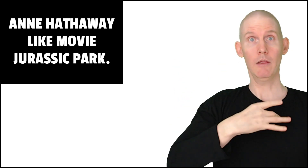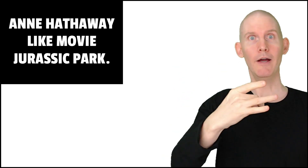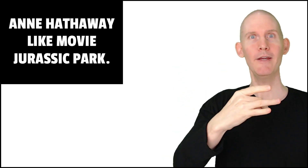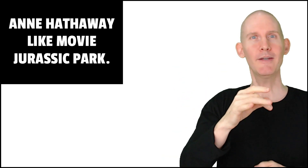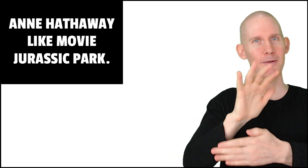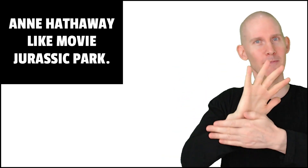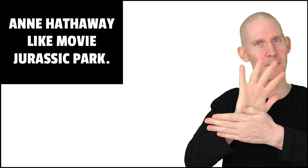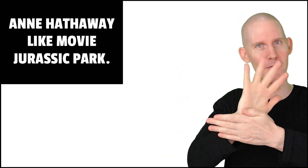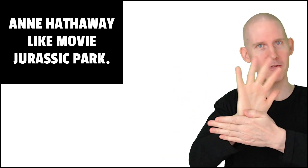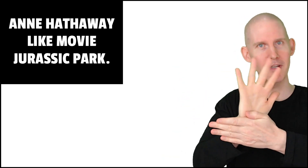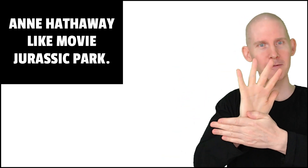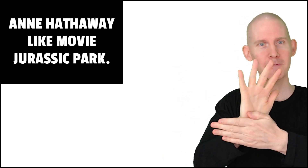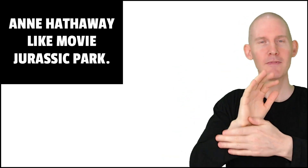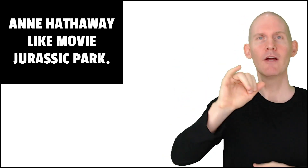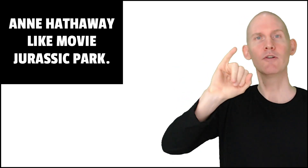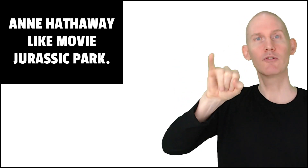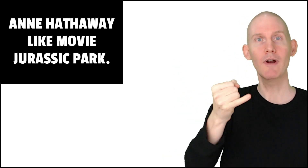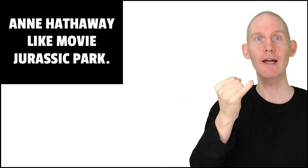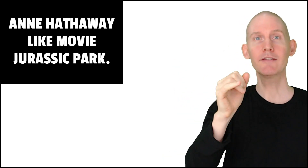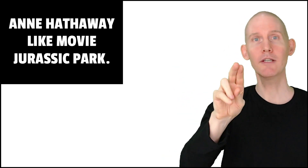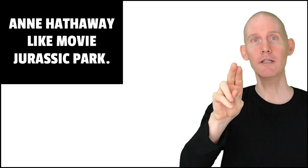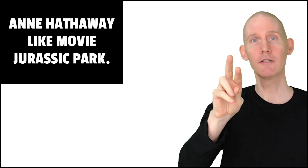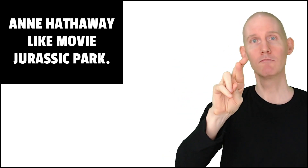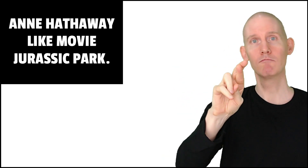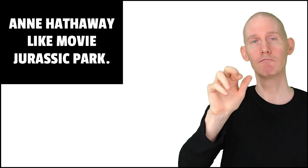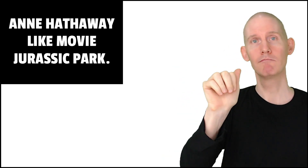like movie Jurassic